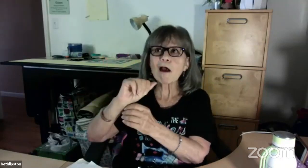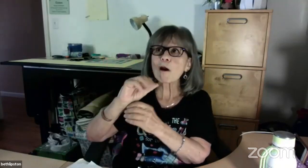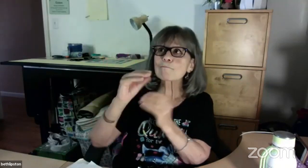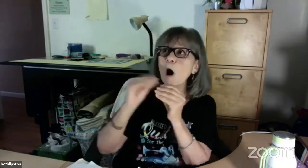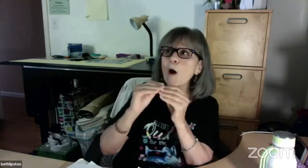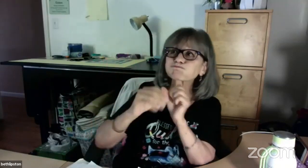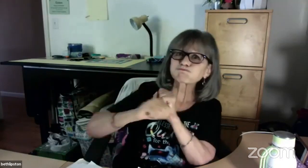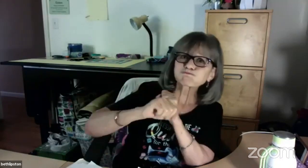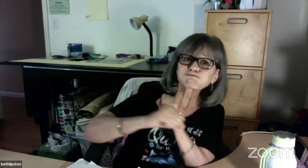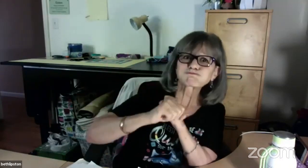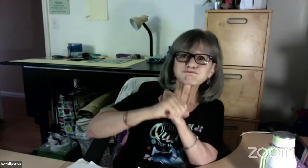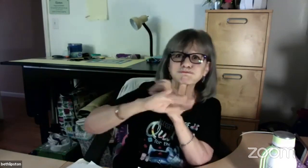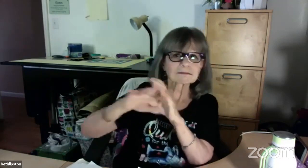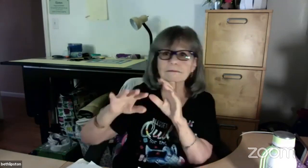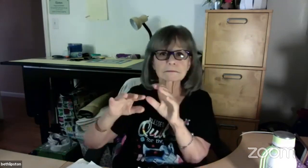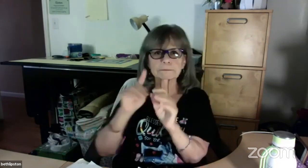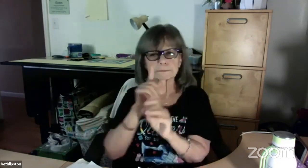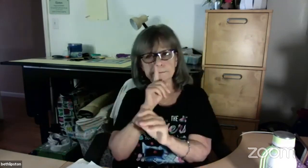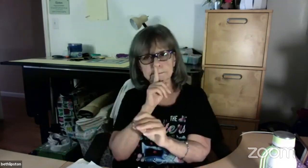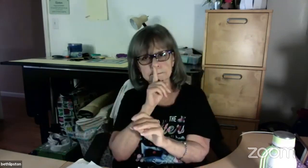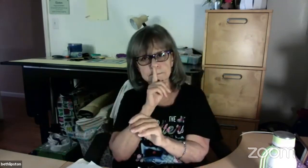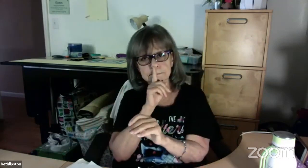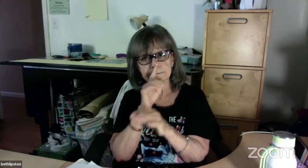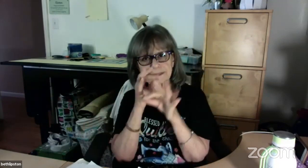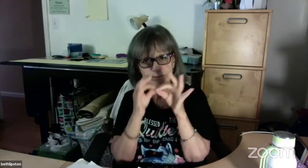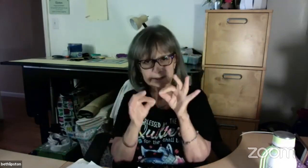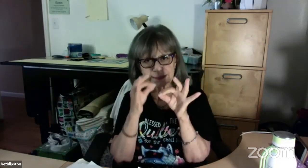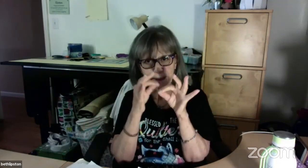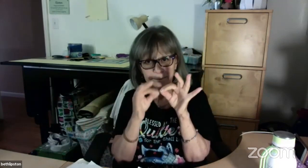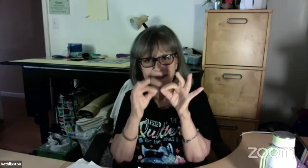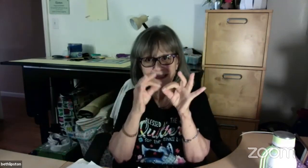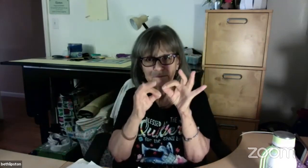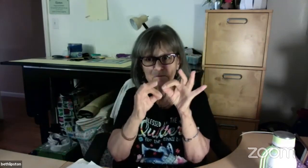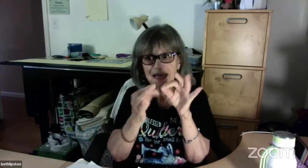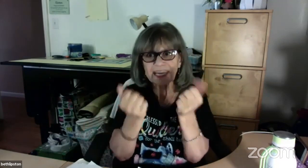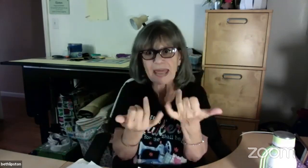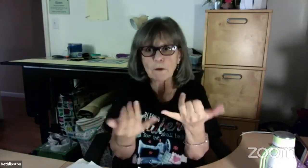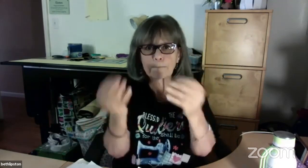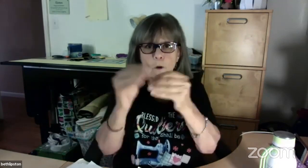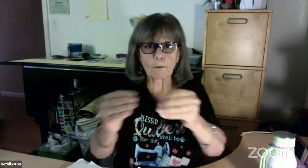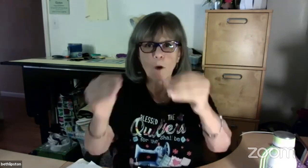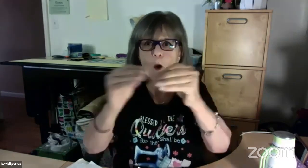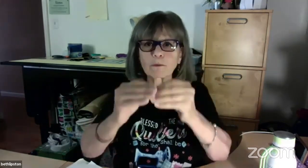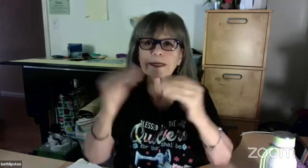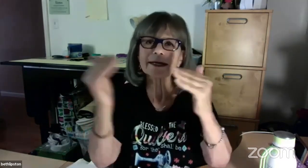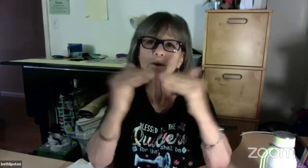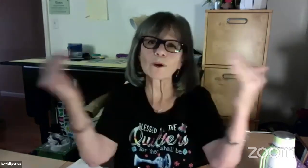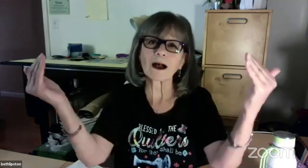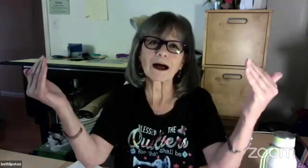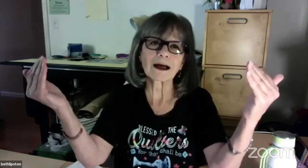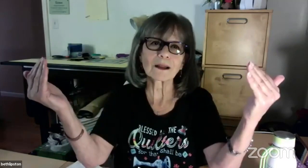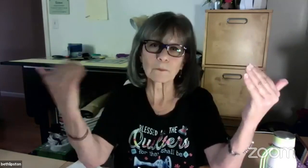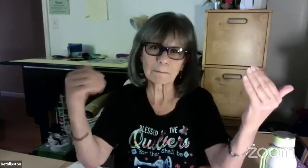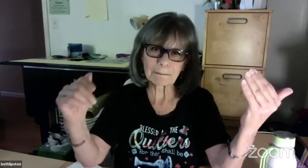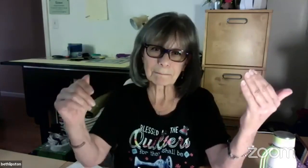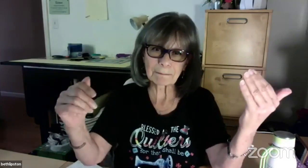This event was established in 2005, very quietly, without a lot of fanfare, but it is